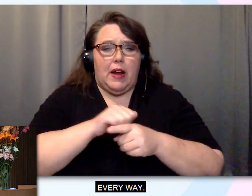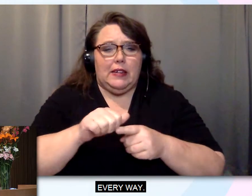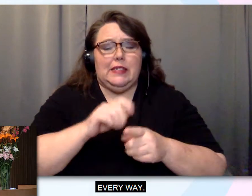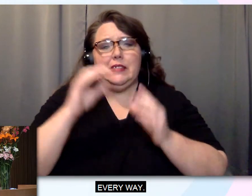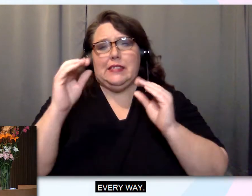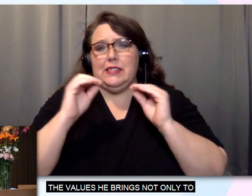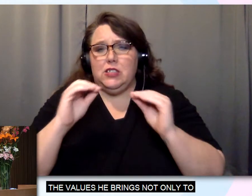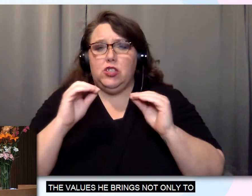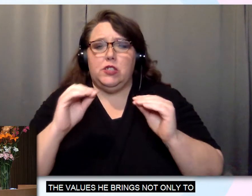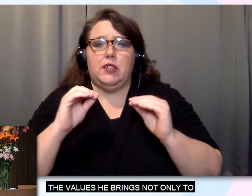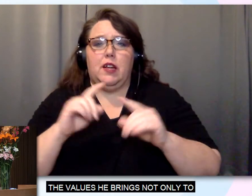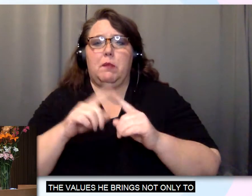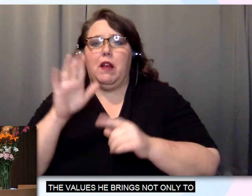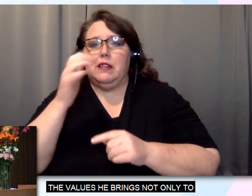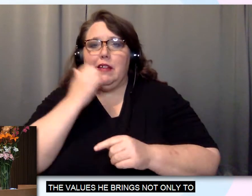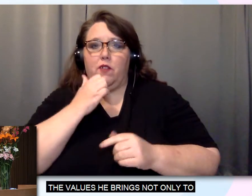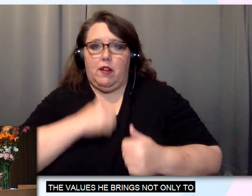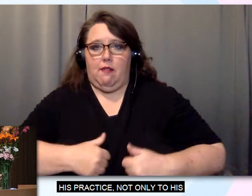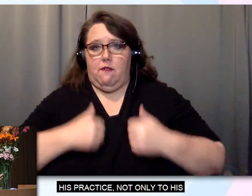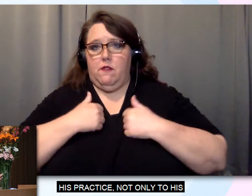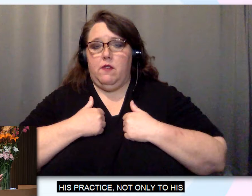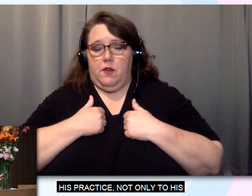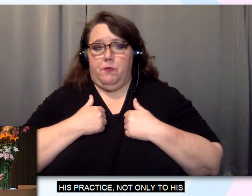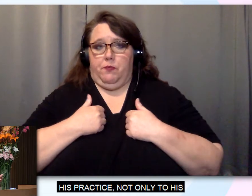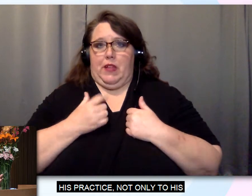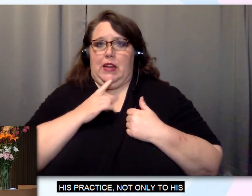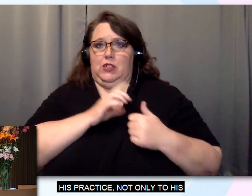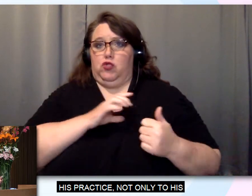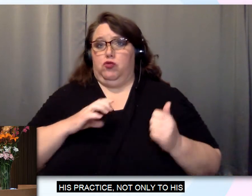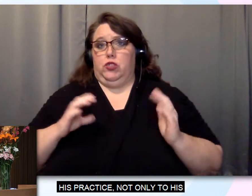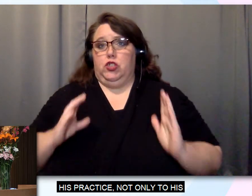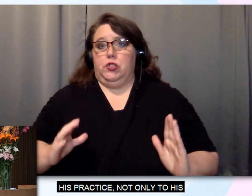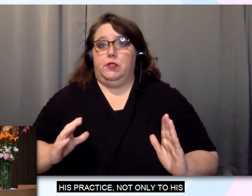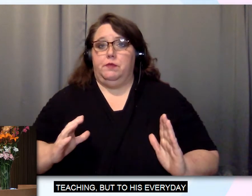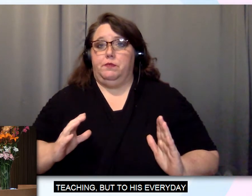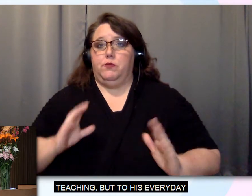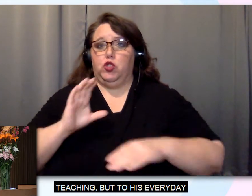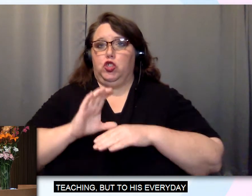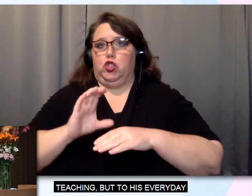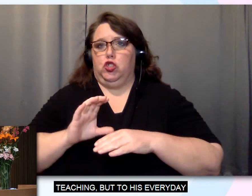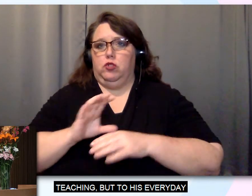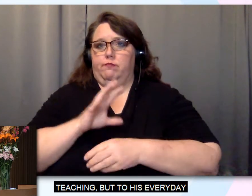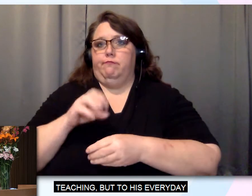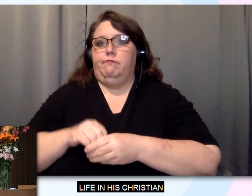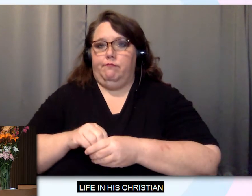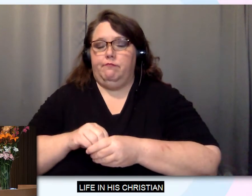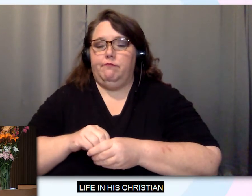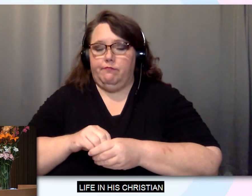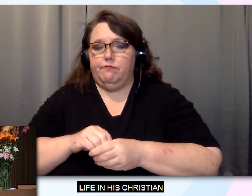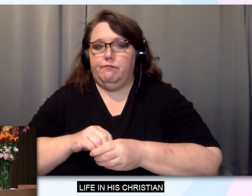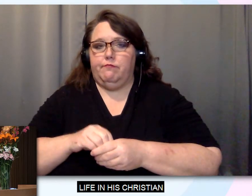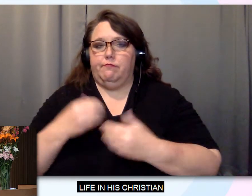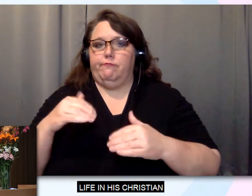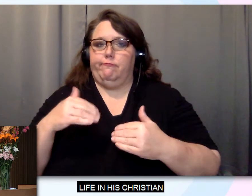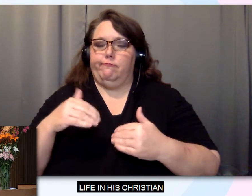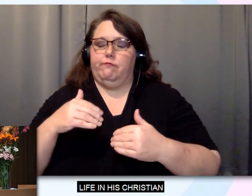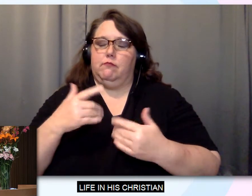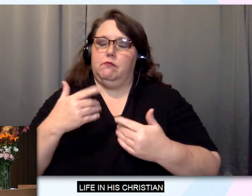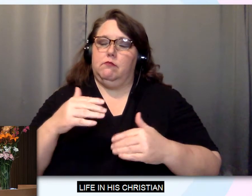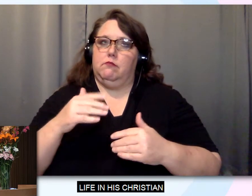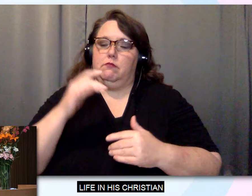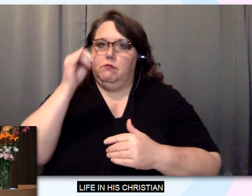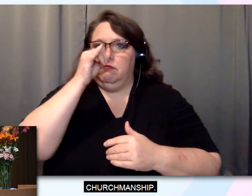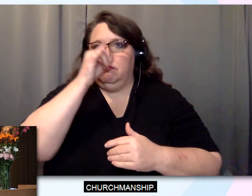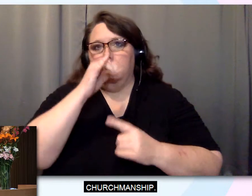his practice, not only to his teaching, but to his everyday life and his Christian churchmanship are